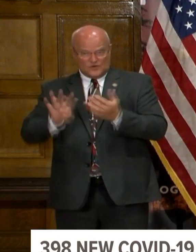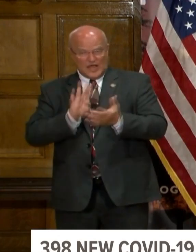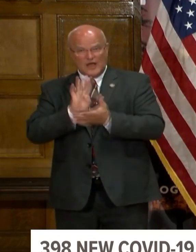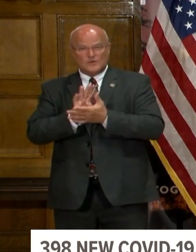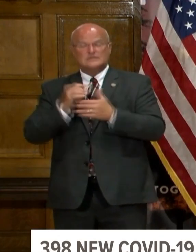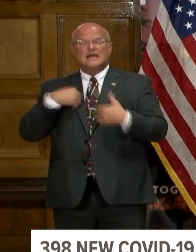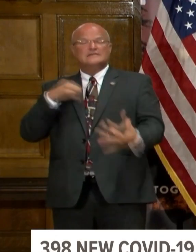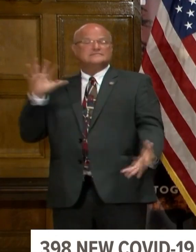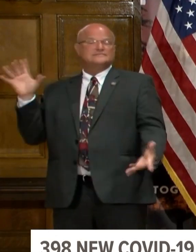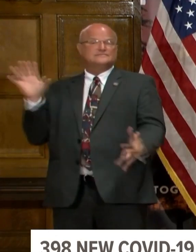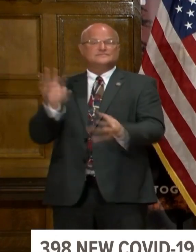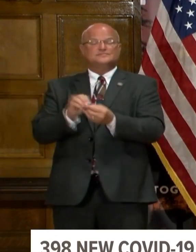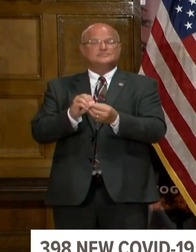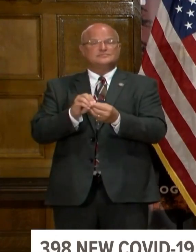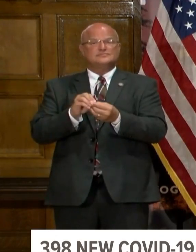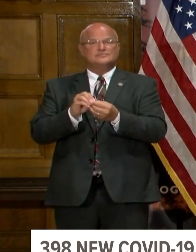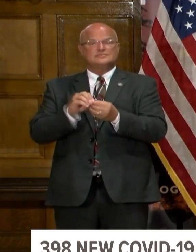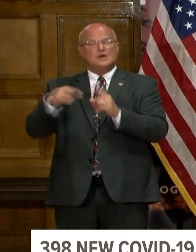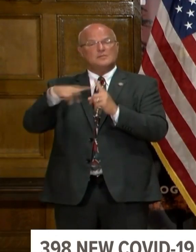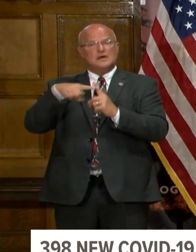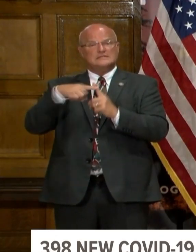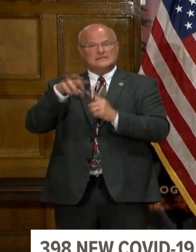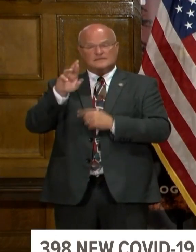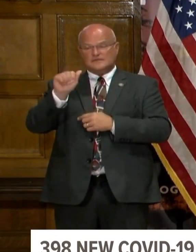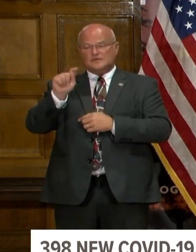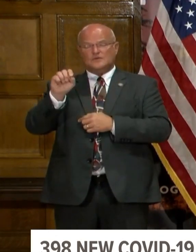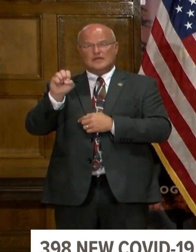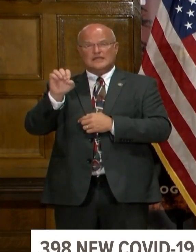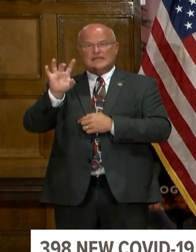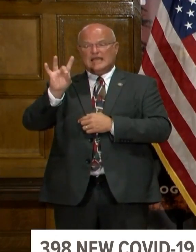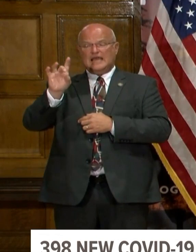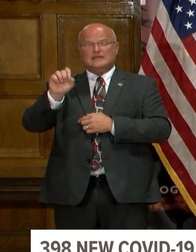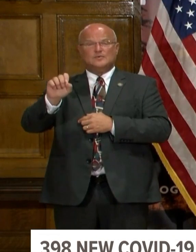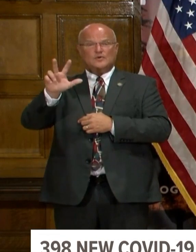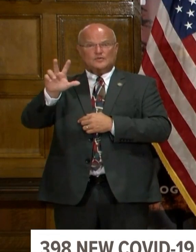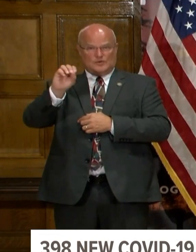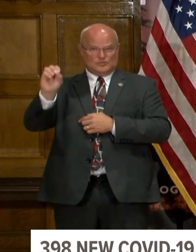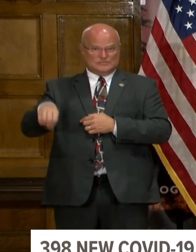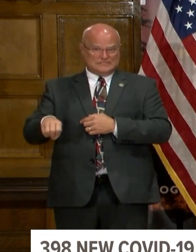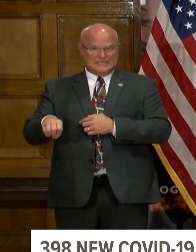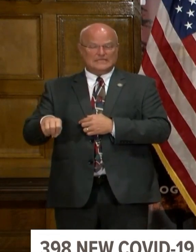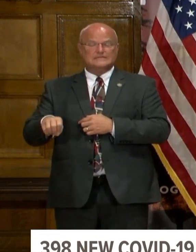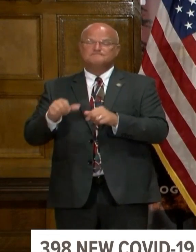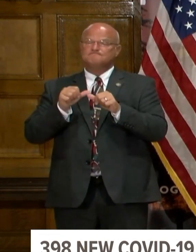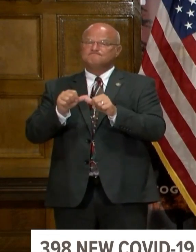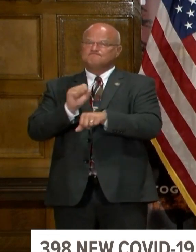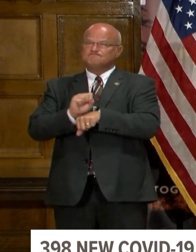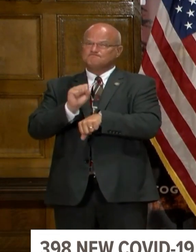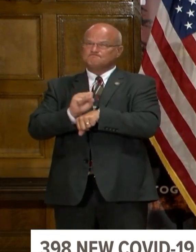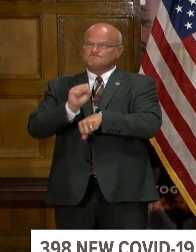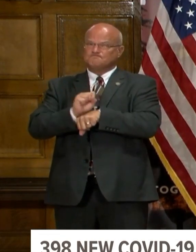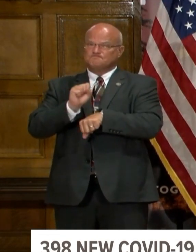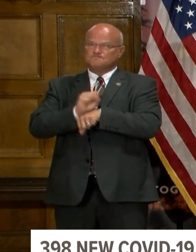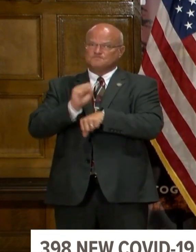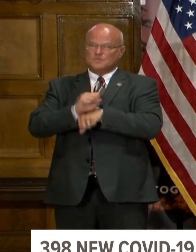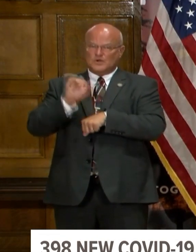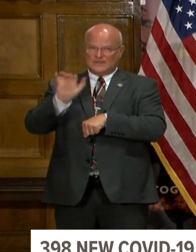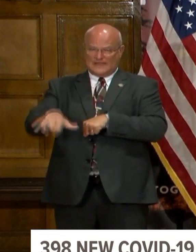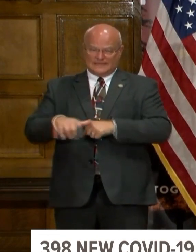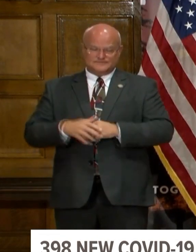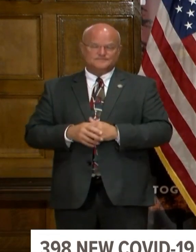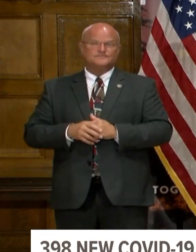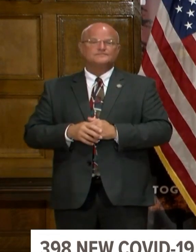We have a cumulative positivity rate of 8.3%. We continue to make progress in that